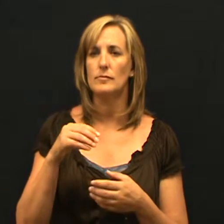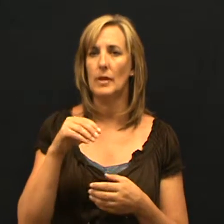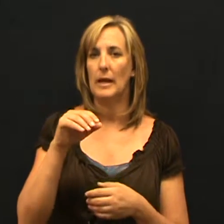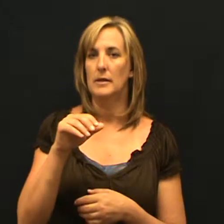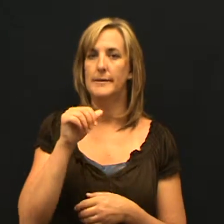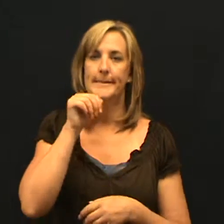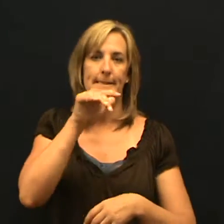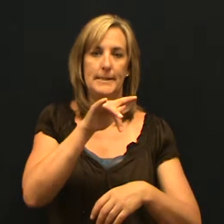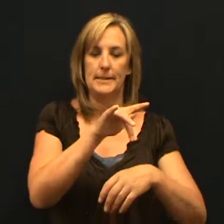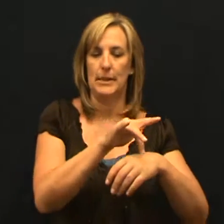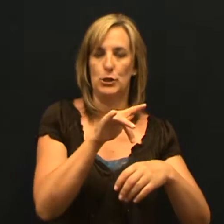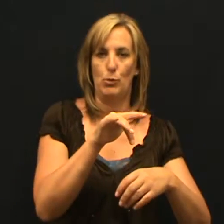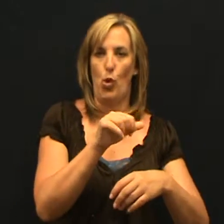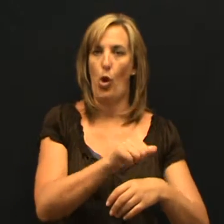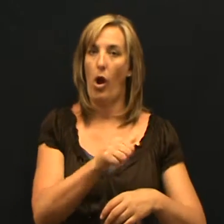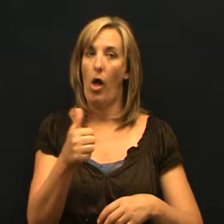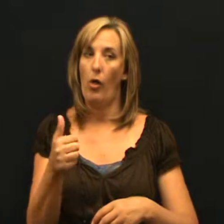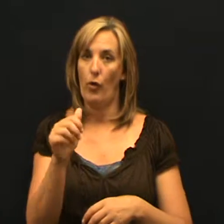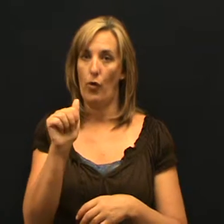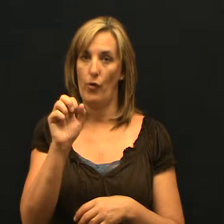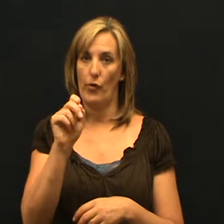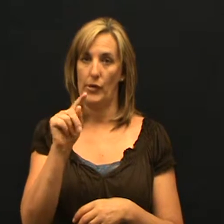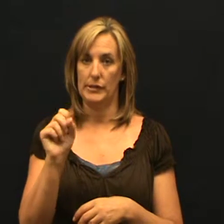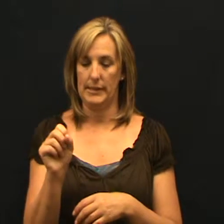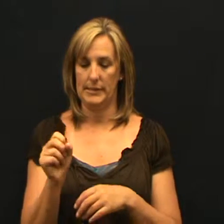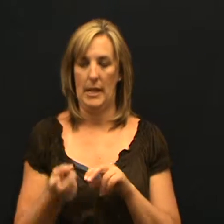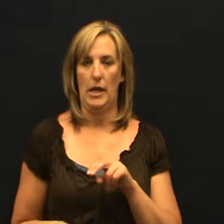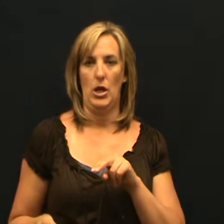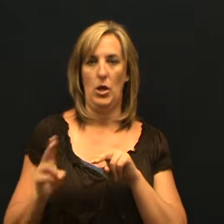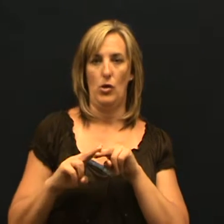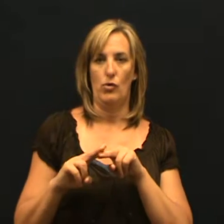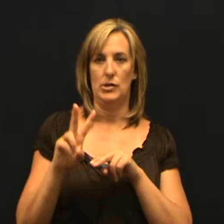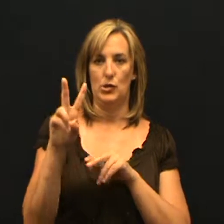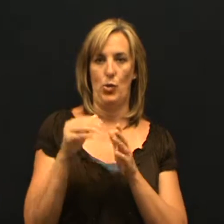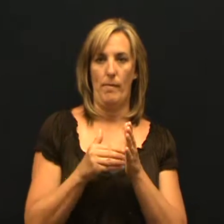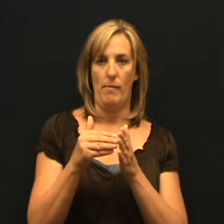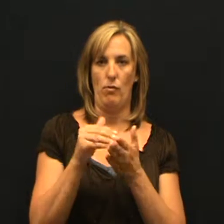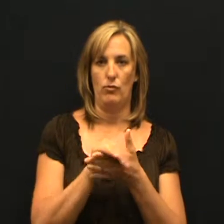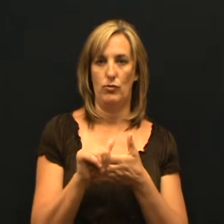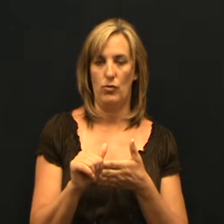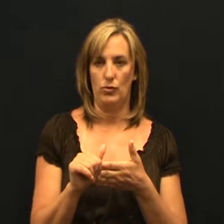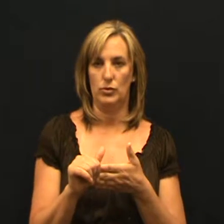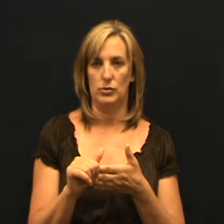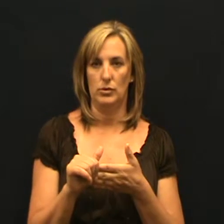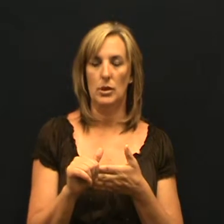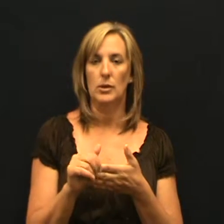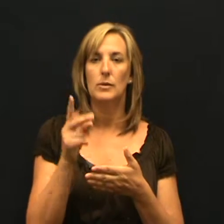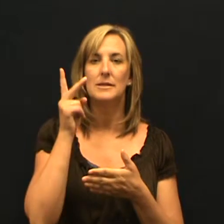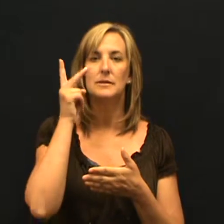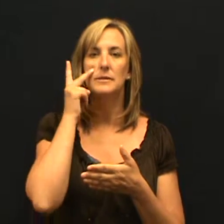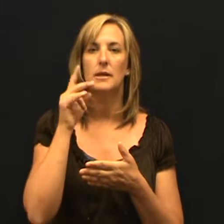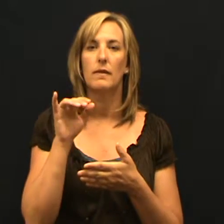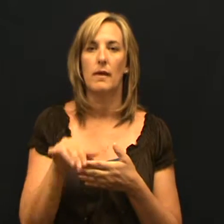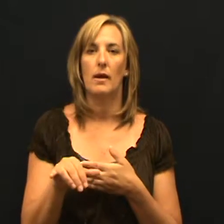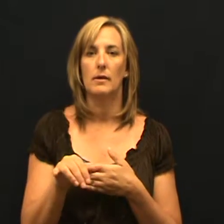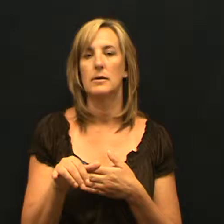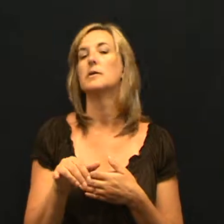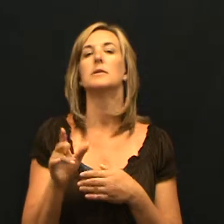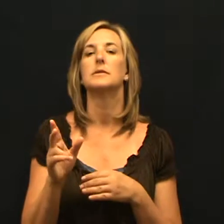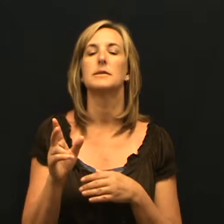other assets also increased by $2 million. And so we will see that as a use of cash